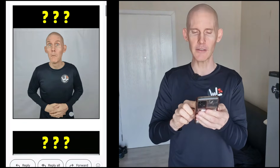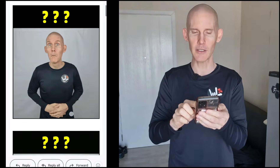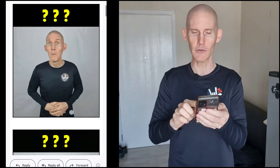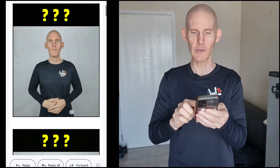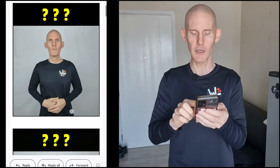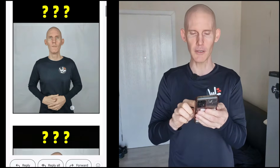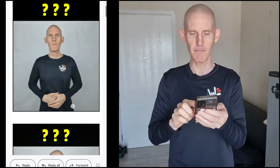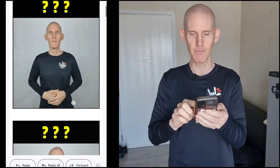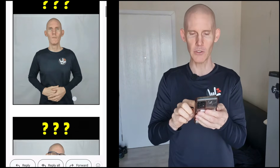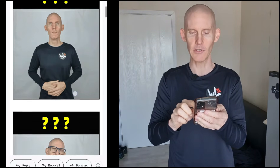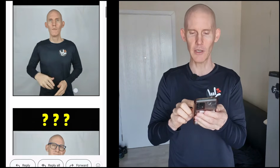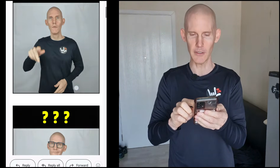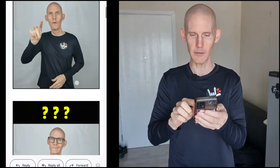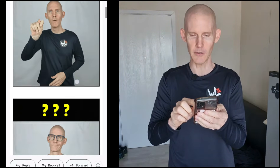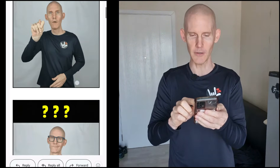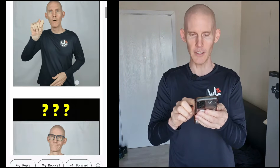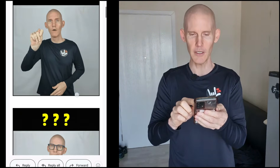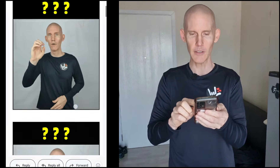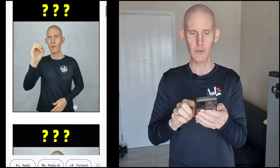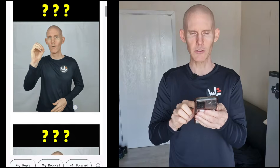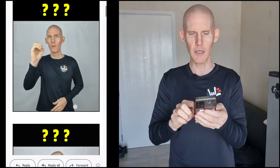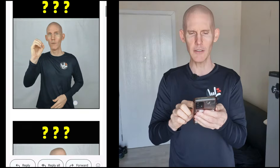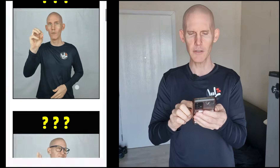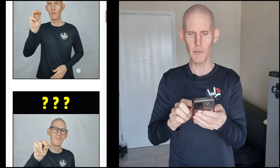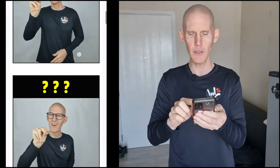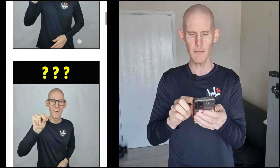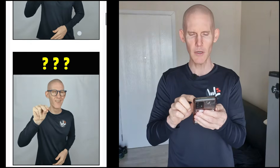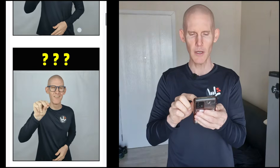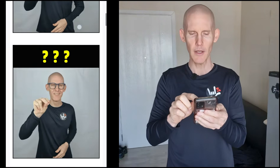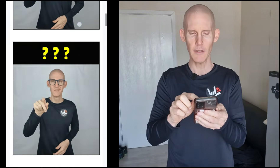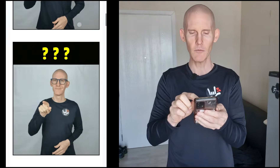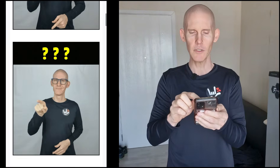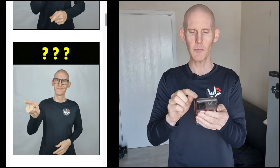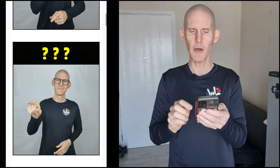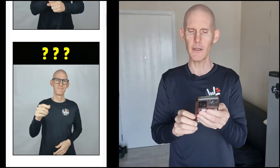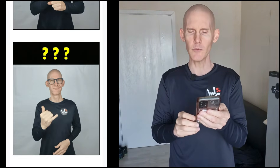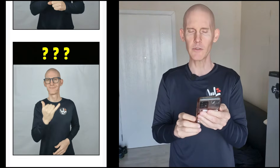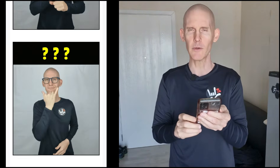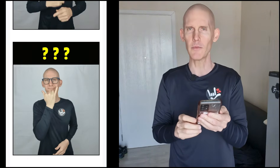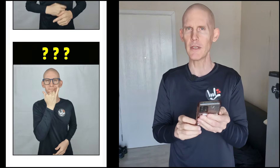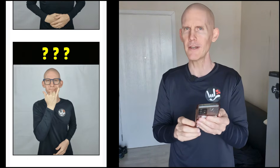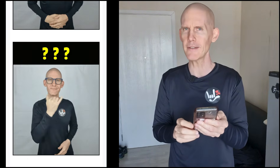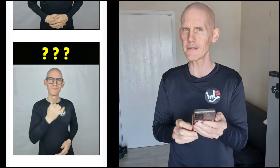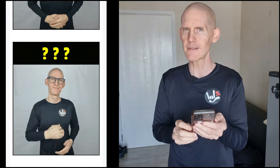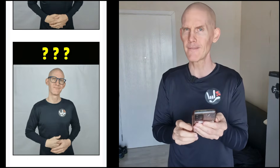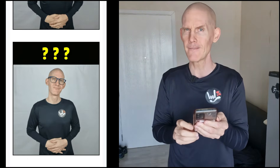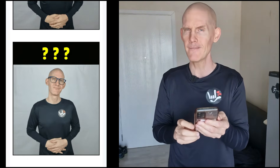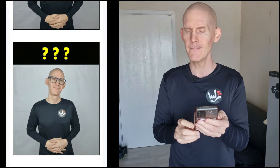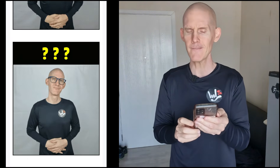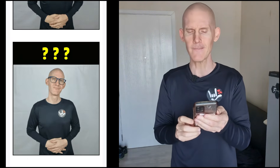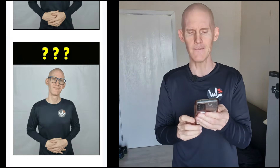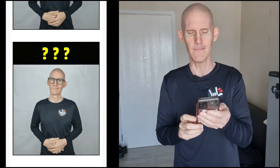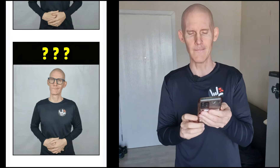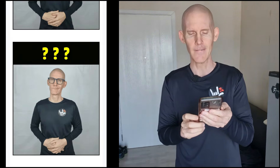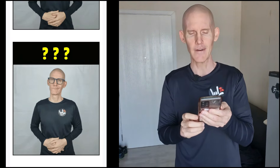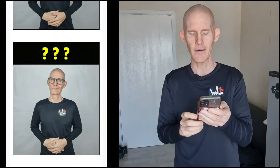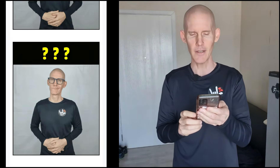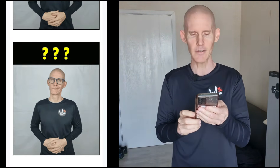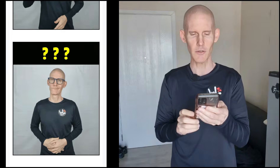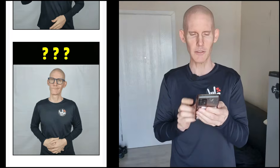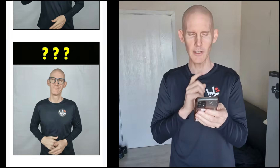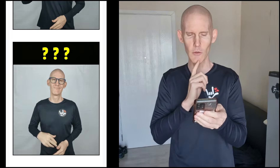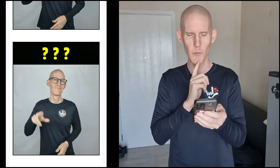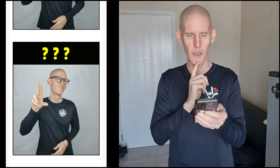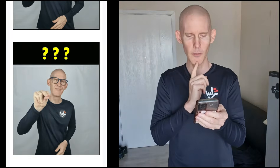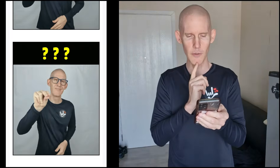in this ASL newsletter, this lesson, all right? So signing something and then responding with something else. All